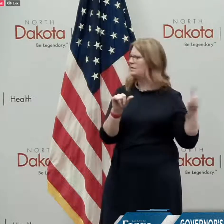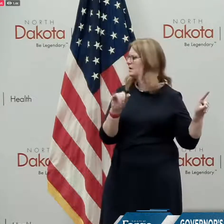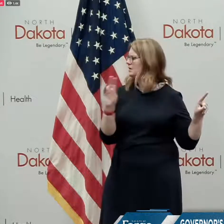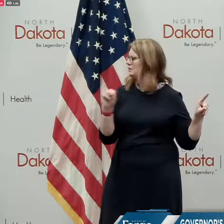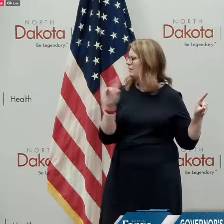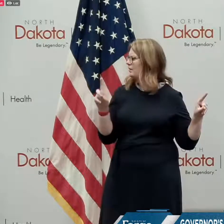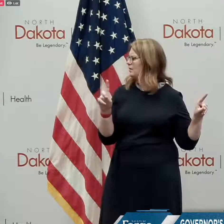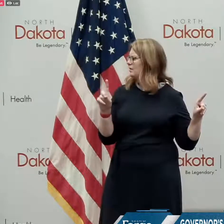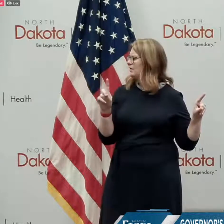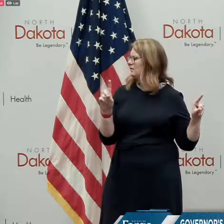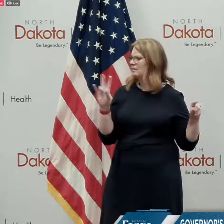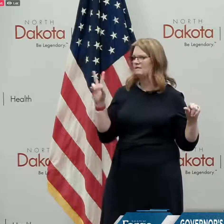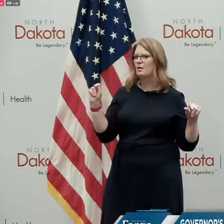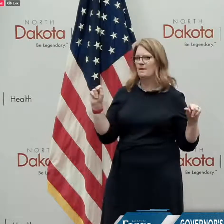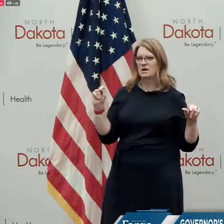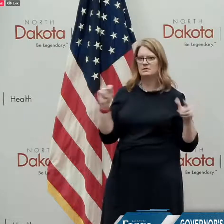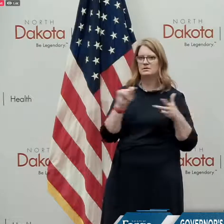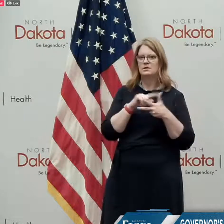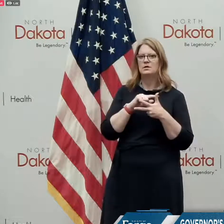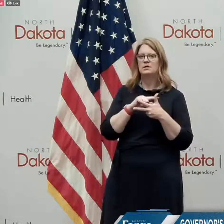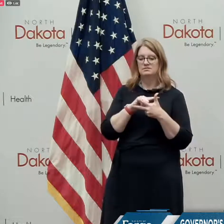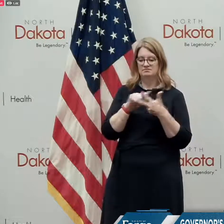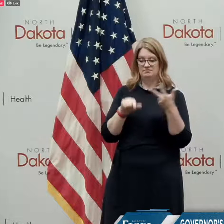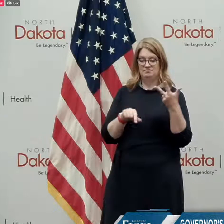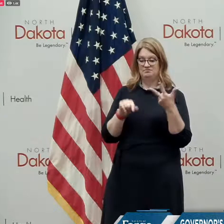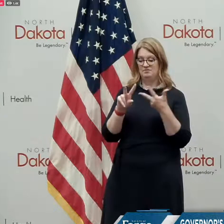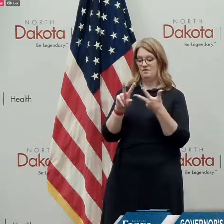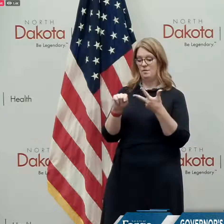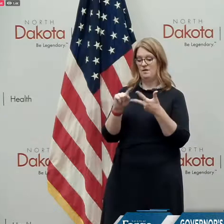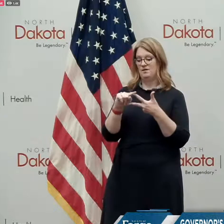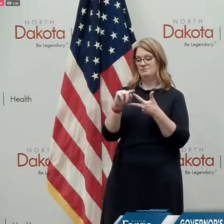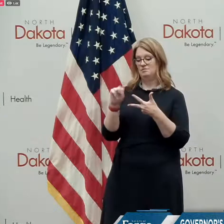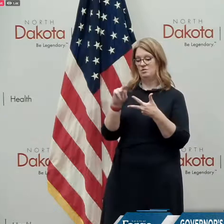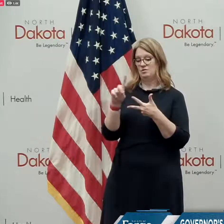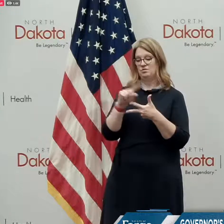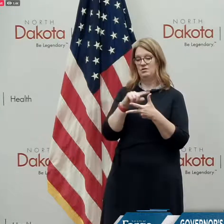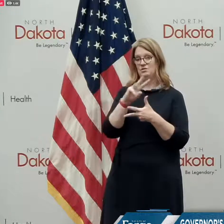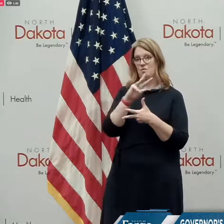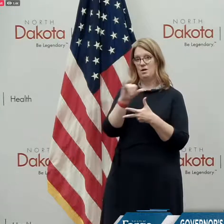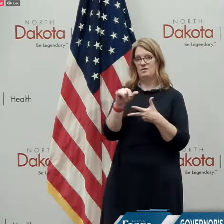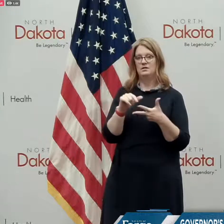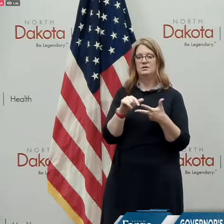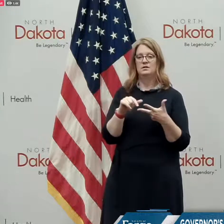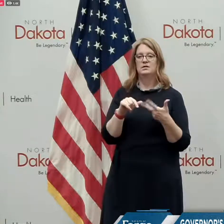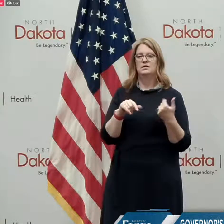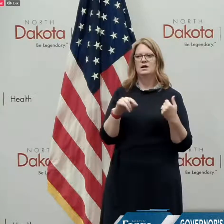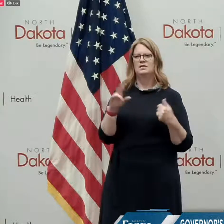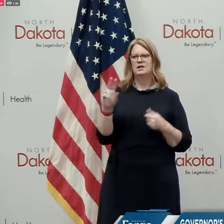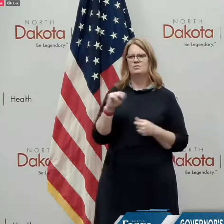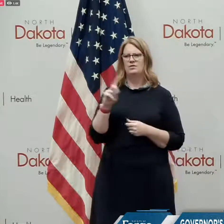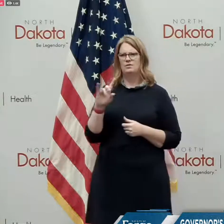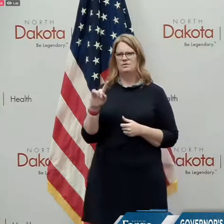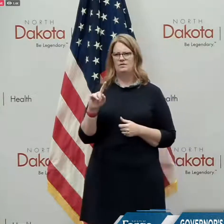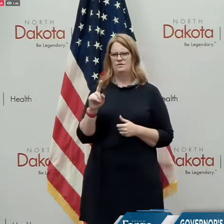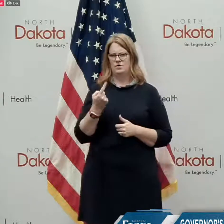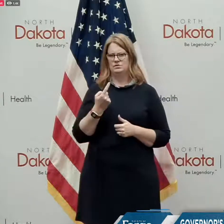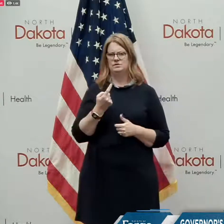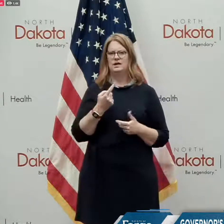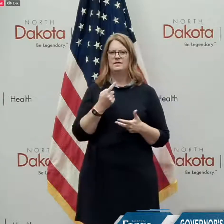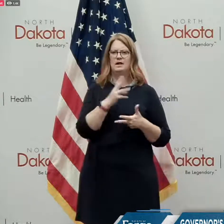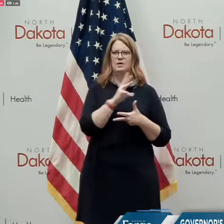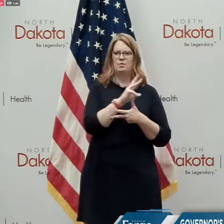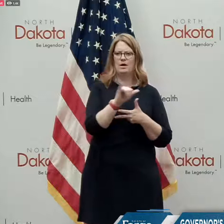Dakota? In Vermont, there's only 3 states that have apps. North Dakota was first last week. I think Wyoming and Vermont were on